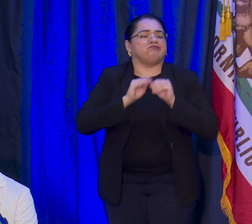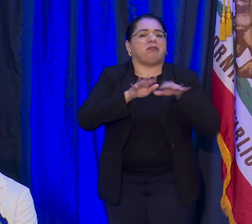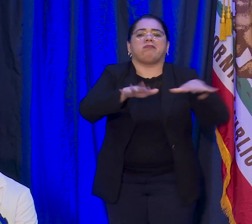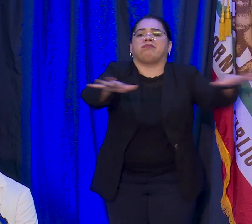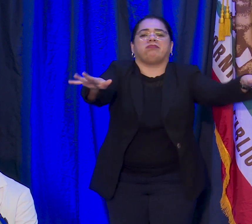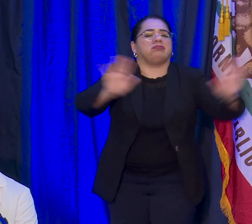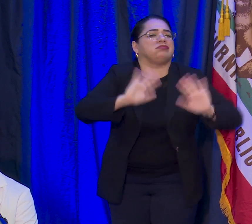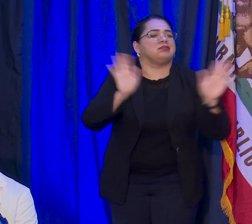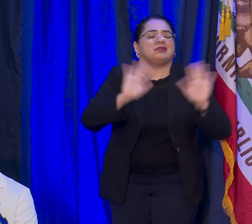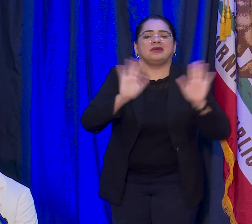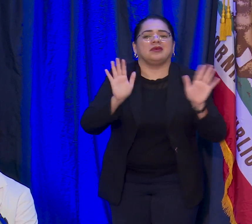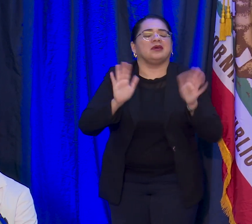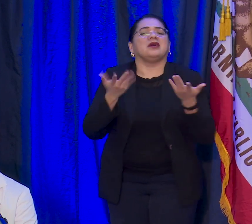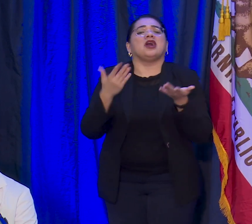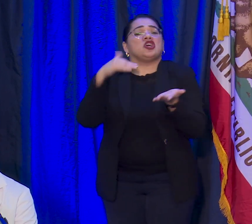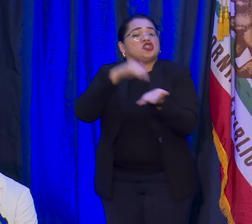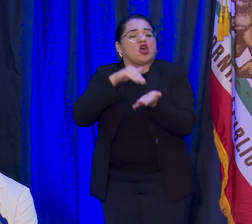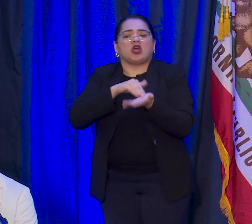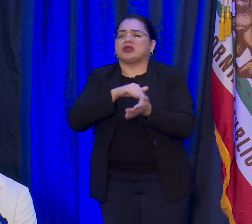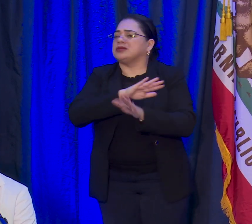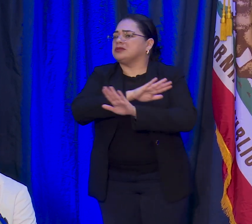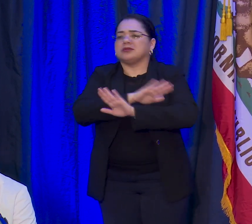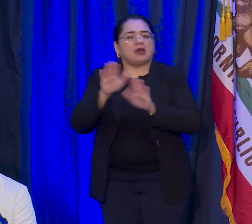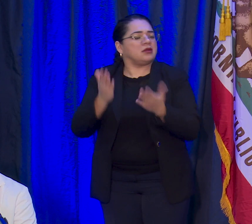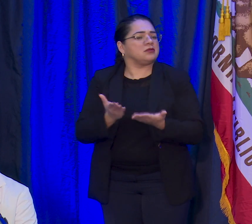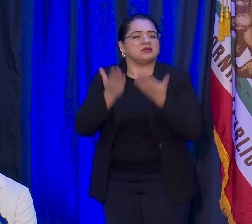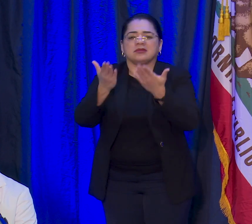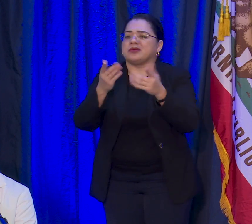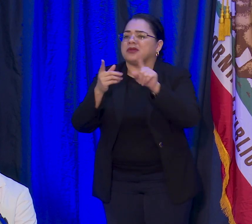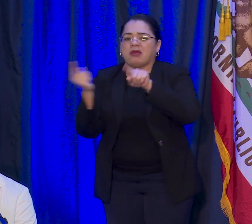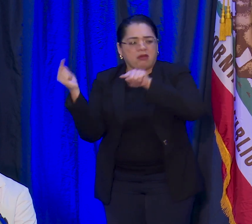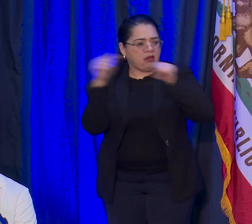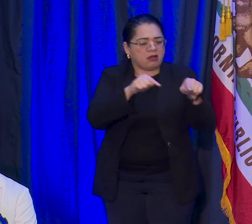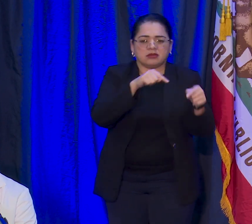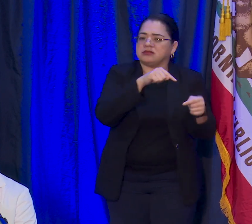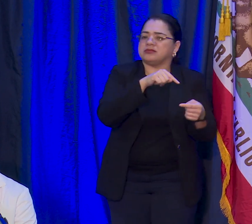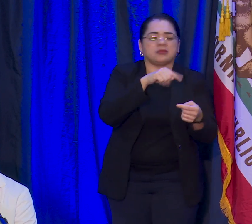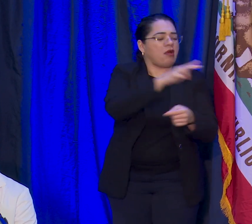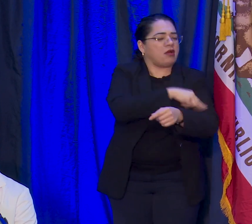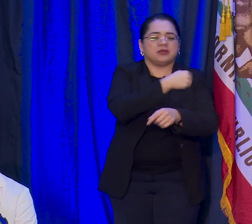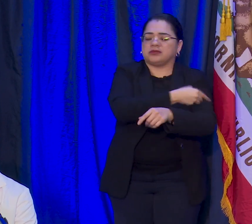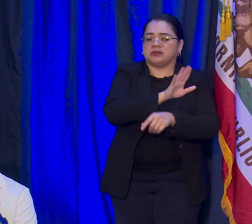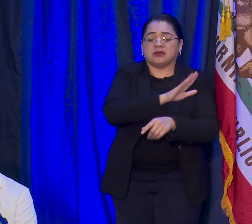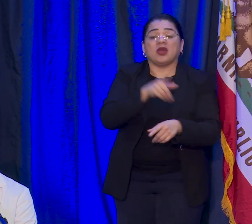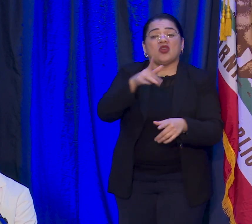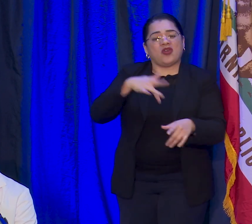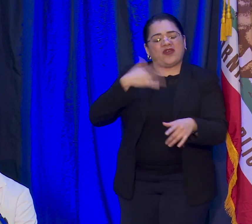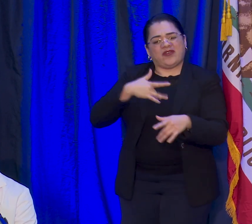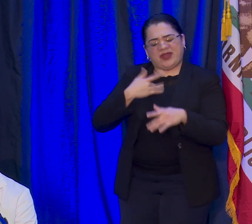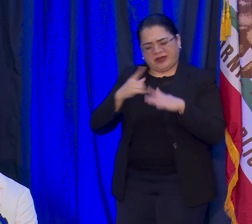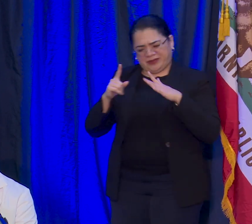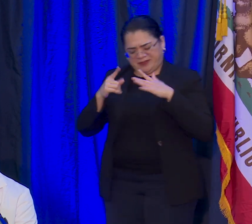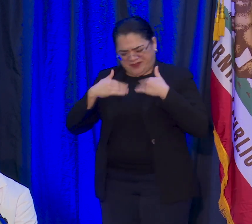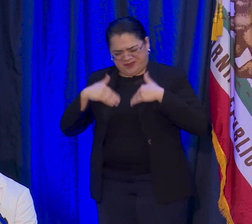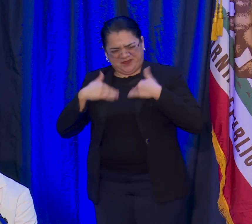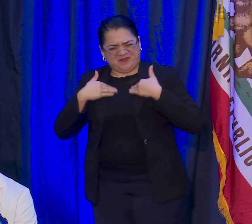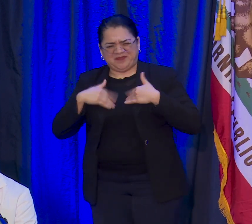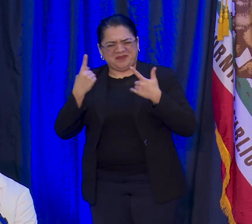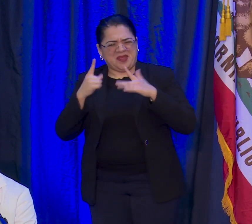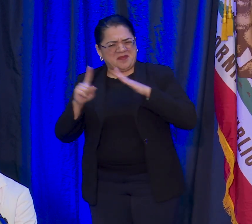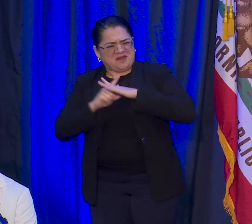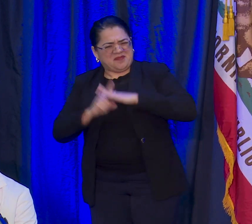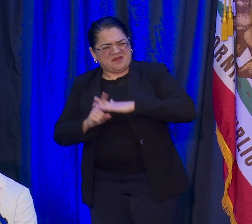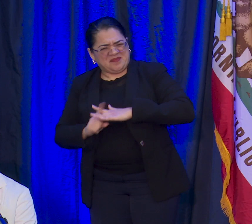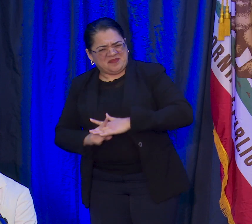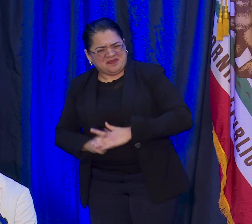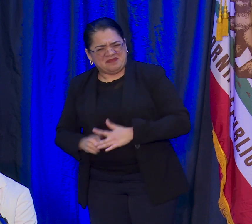change what doctors suggest that you do. If you're sick with respiratory symptoms, what we recommend is to stay home for 7